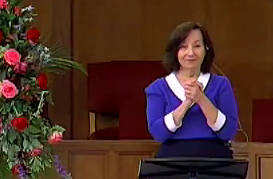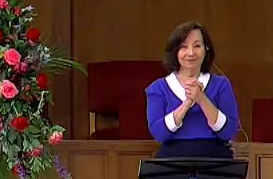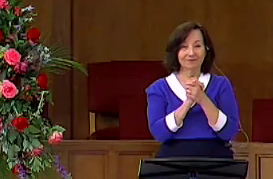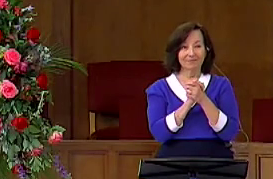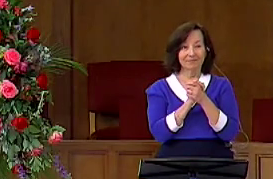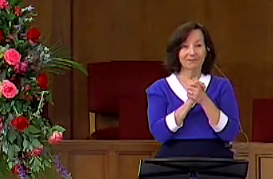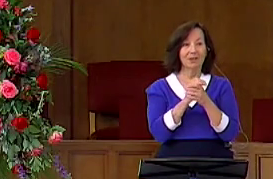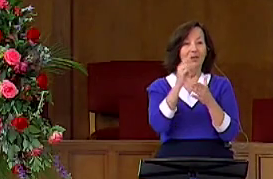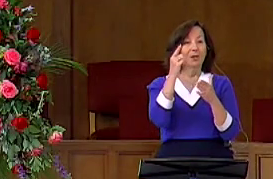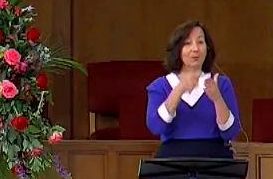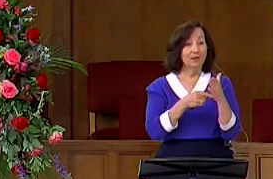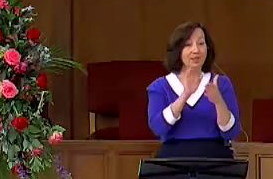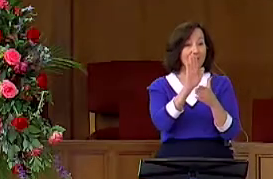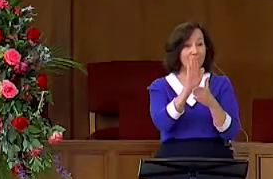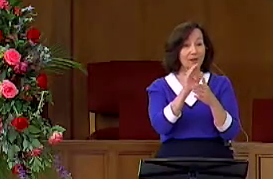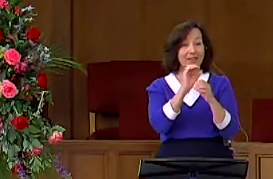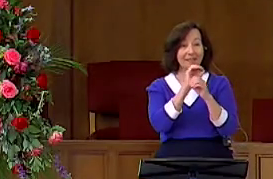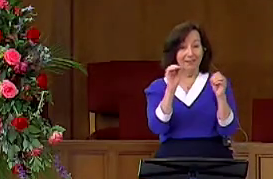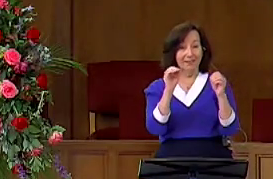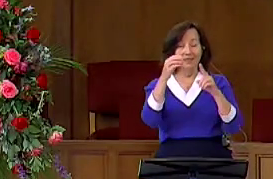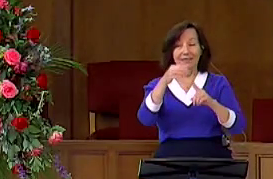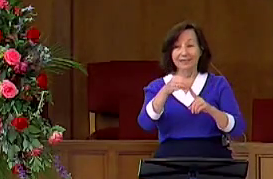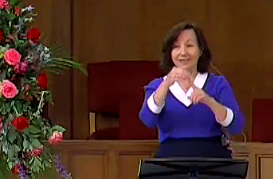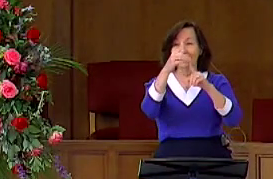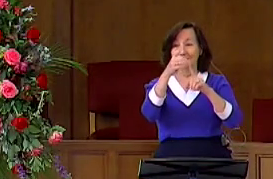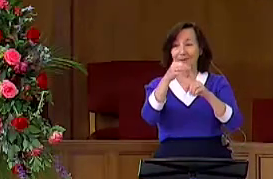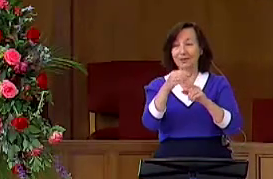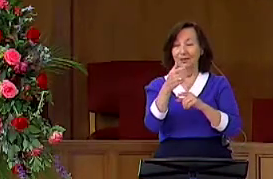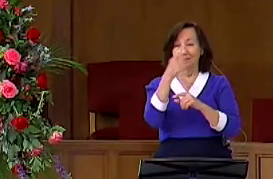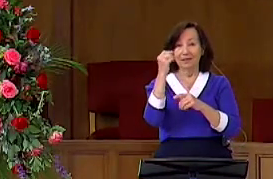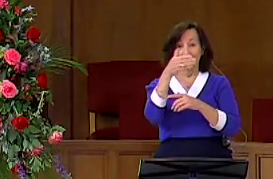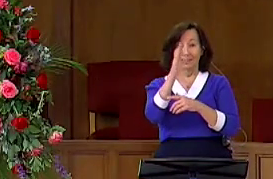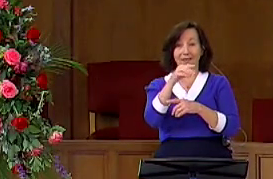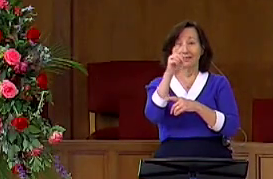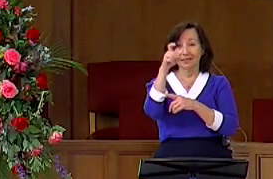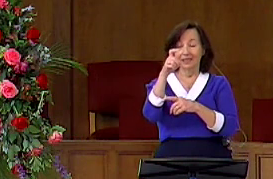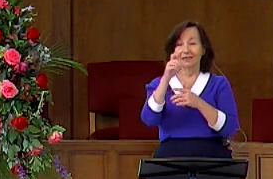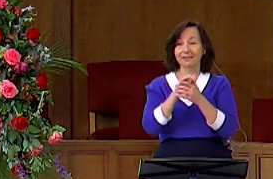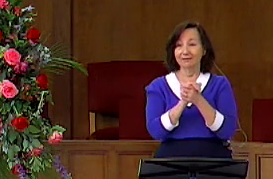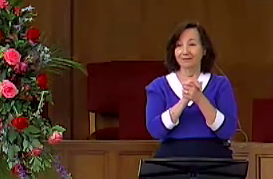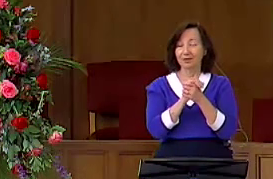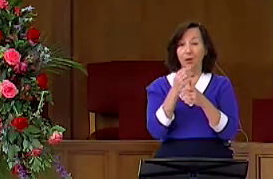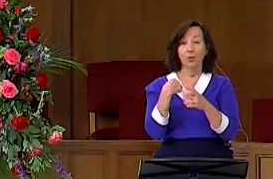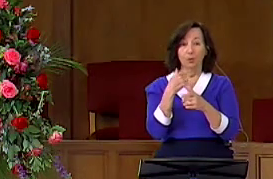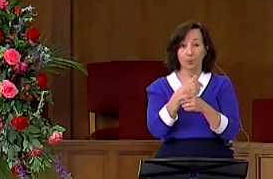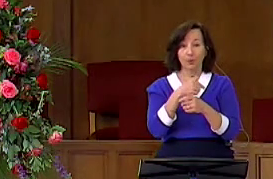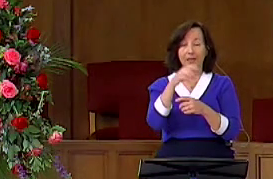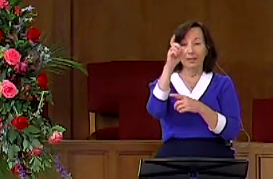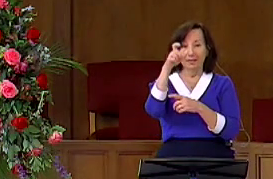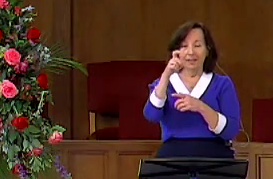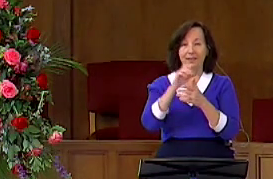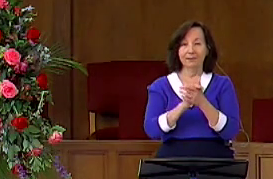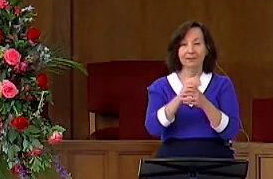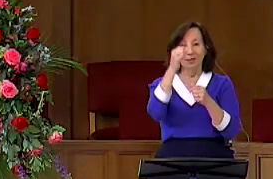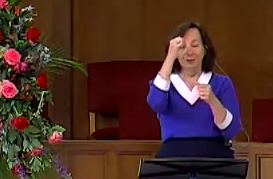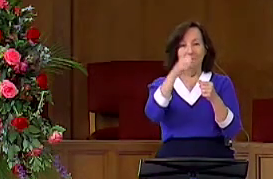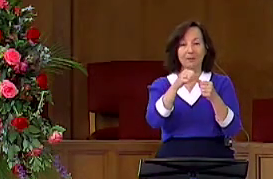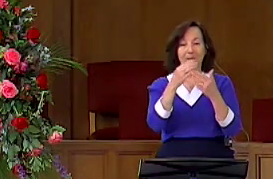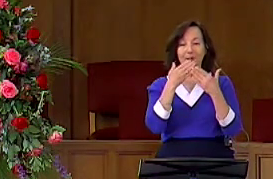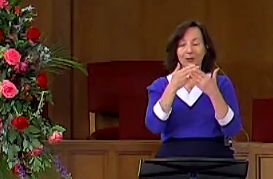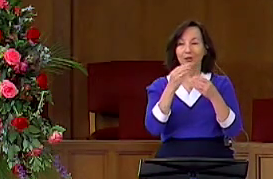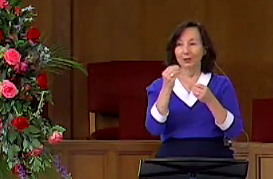What is your nothing except? Because God needs it. We need it. Remember, the good news is